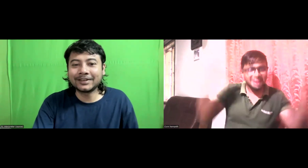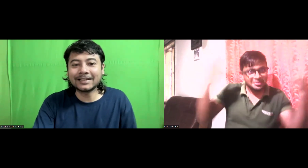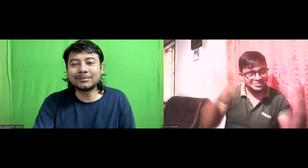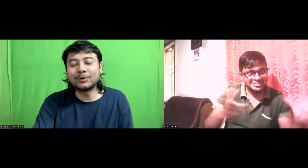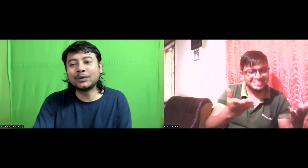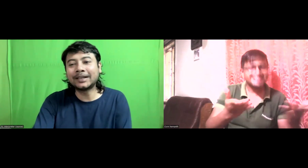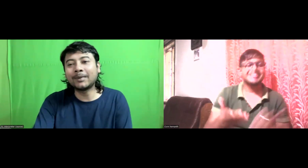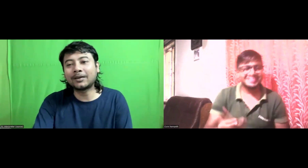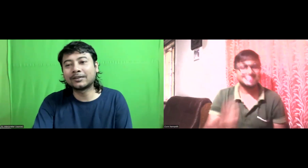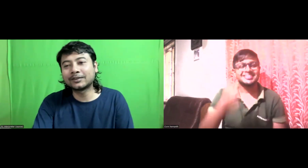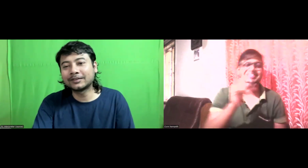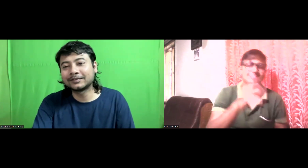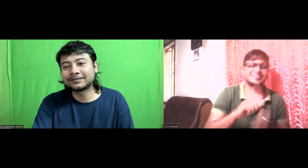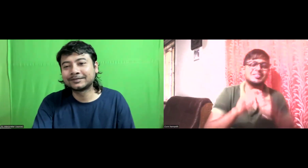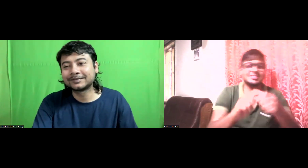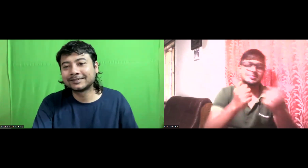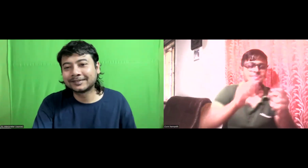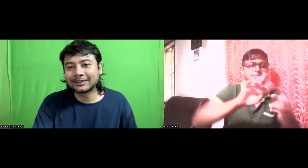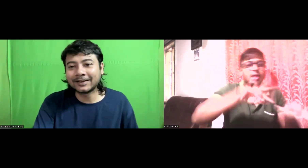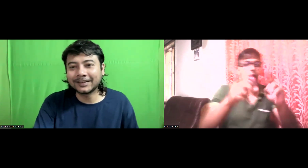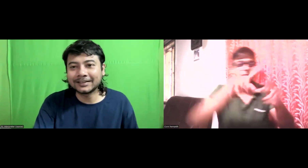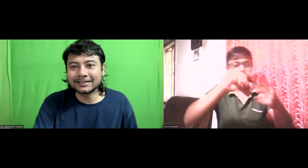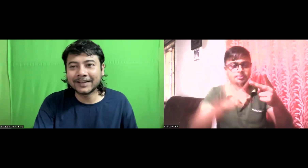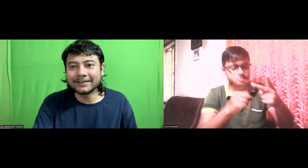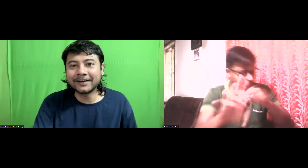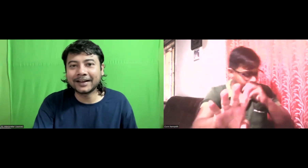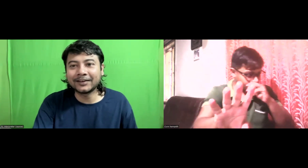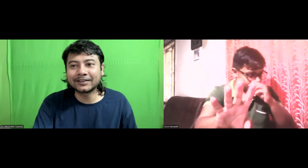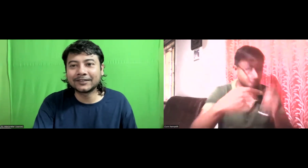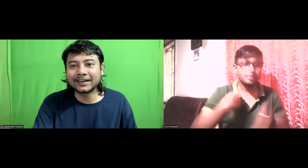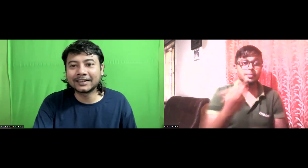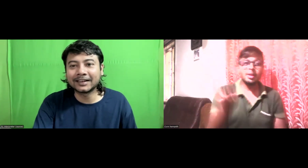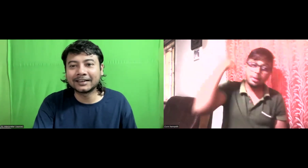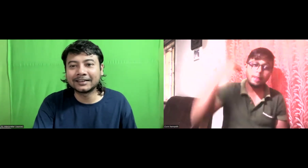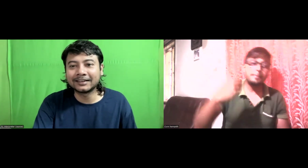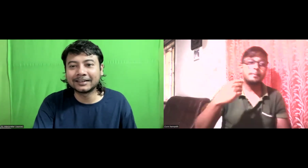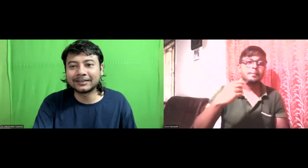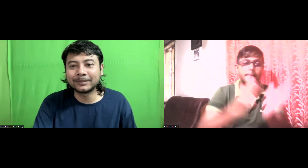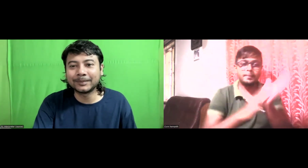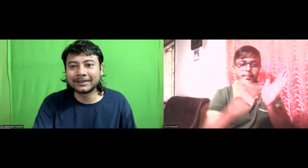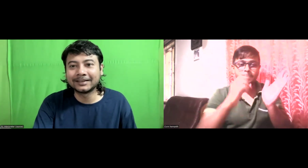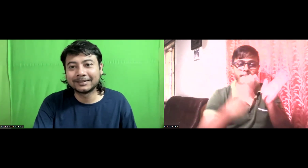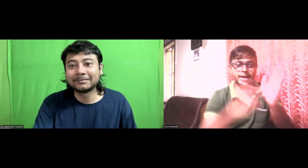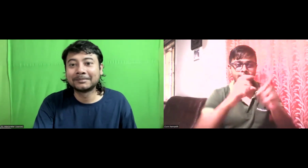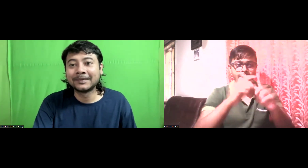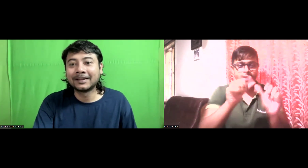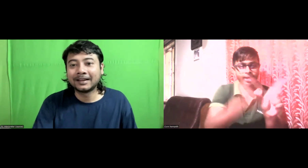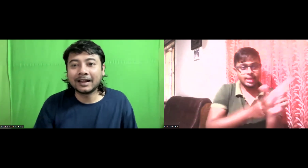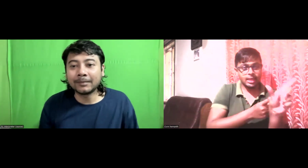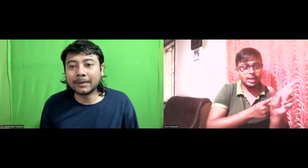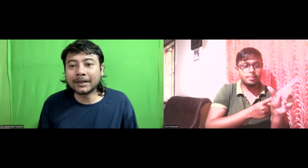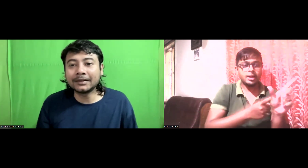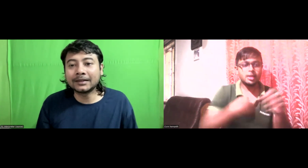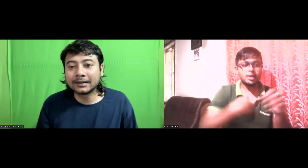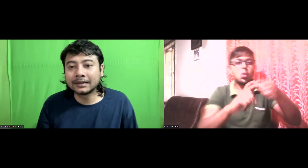Yeah, because it has a blue tick mark also. So that Which means means what? verified or something like that. Yeah. Ah, like that. Oh, okay. Yeah,